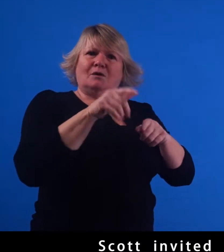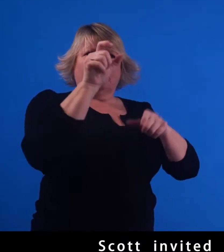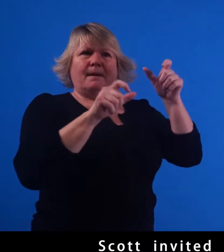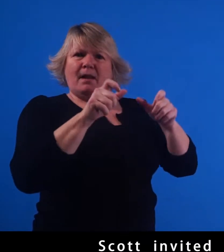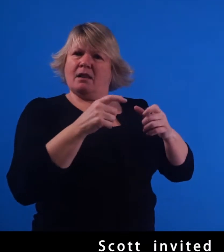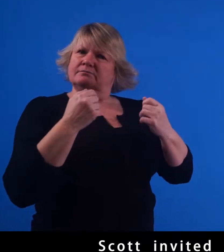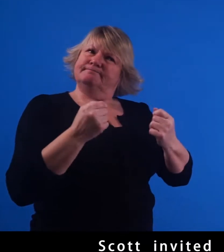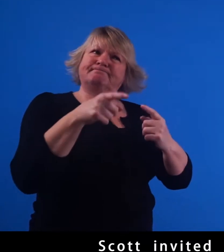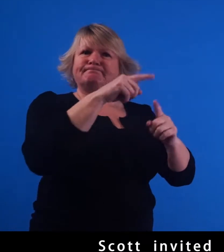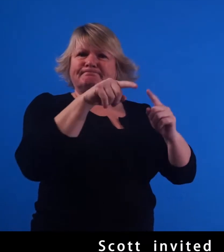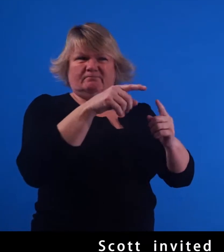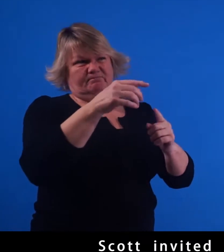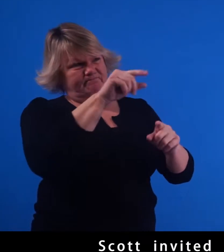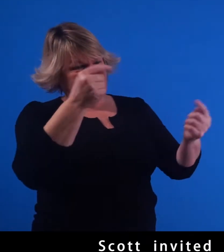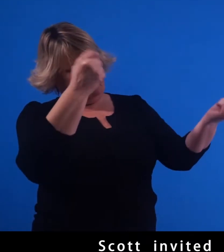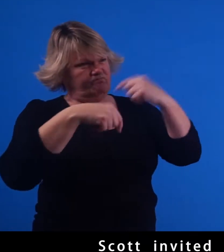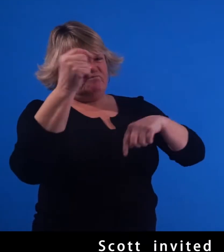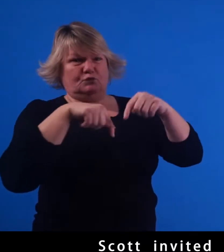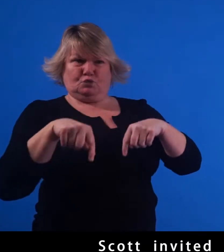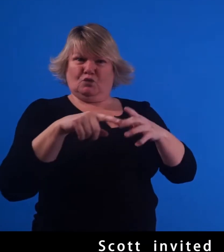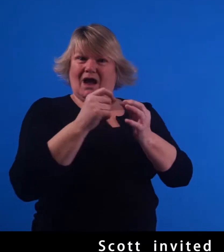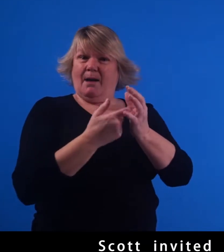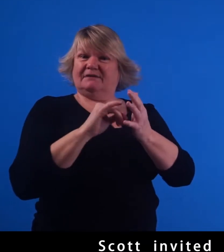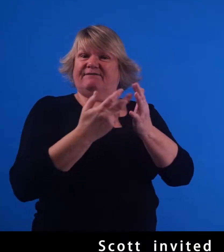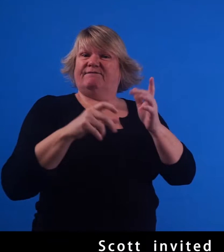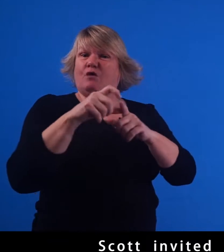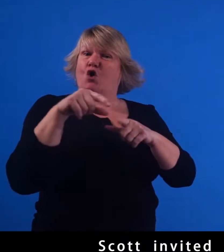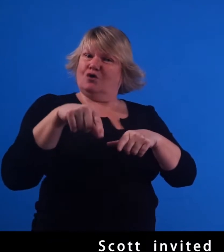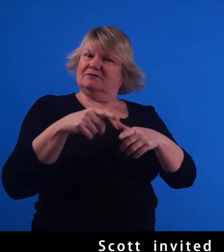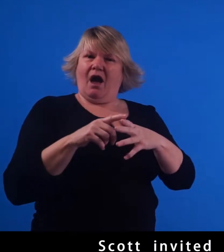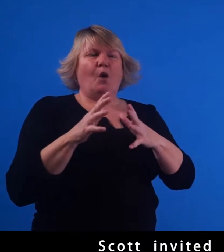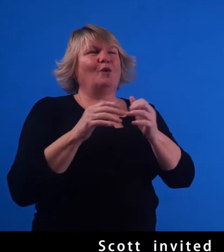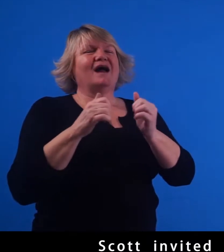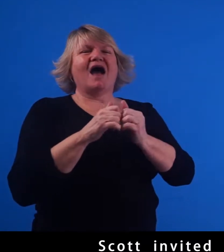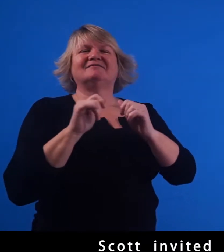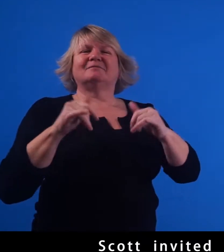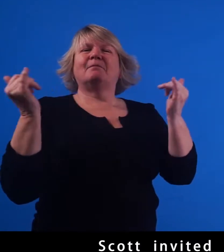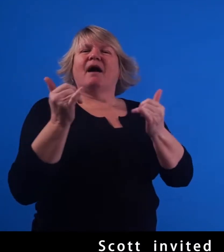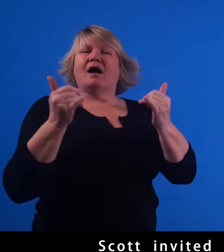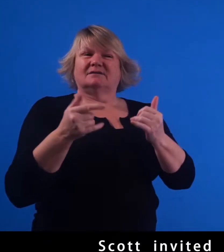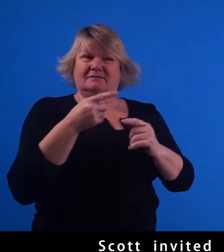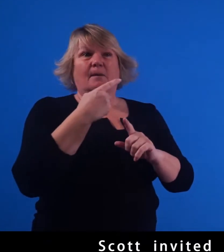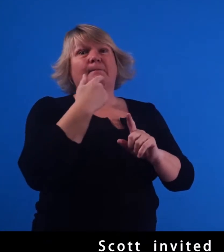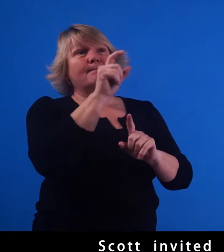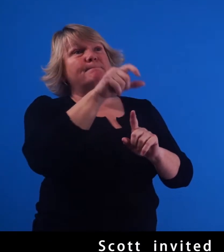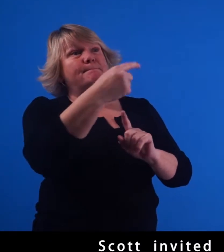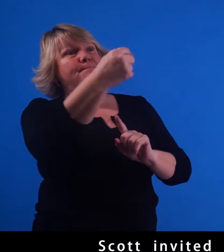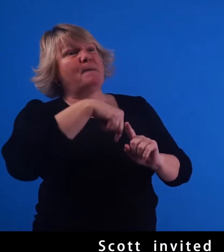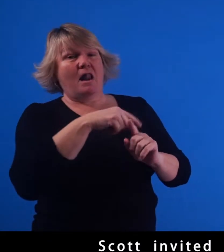Scott invited celebrities and other influential figures, such as Lord Byron,